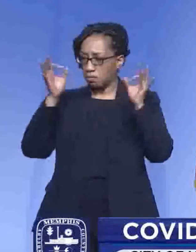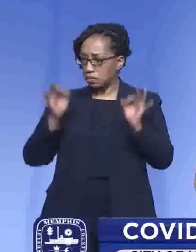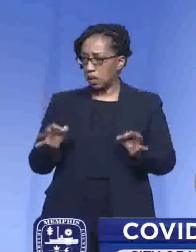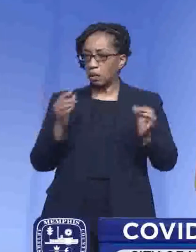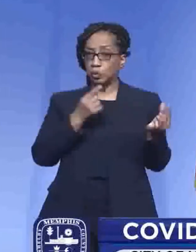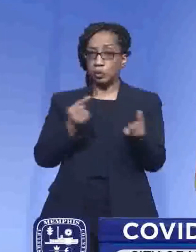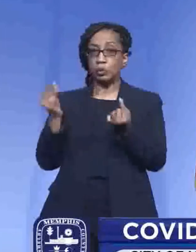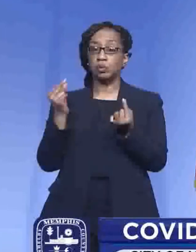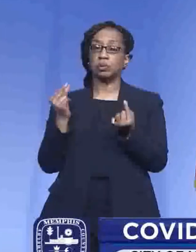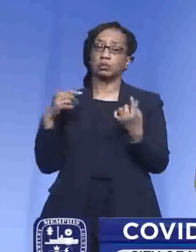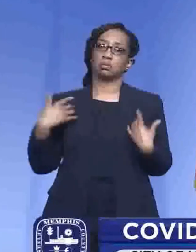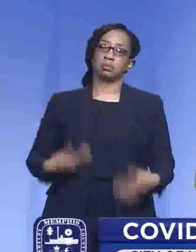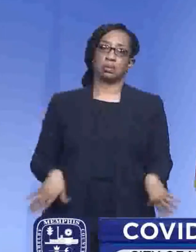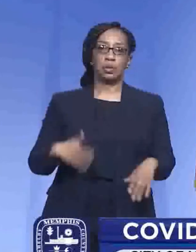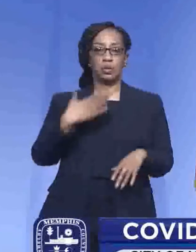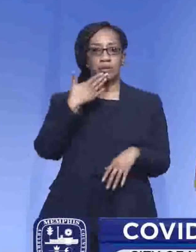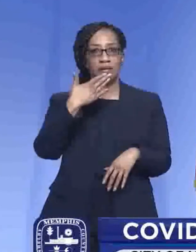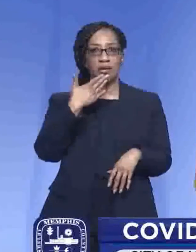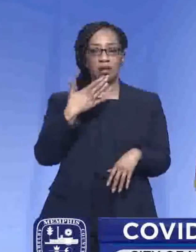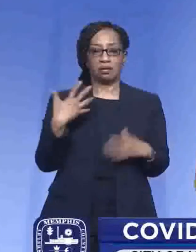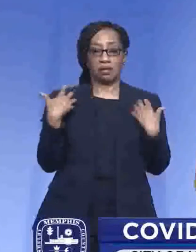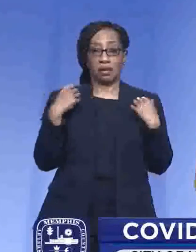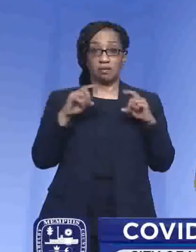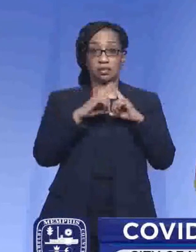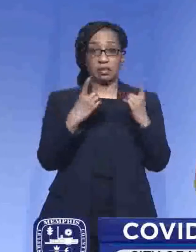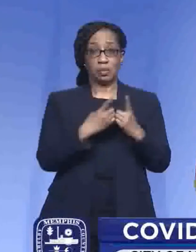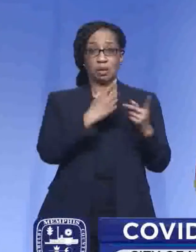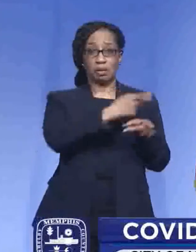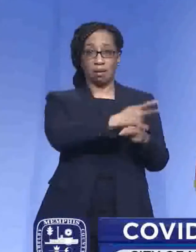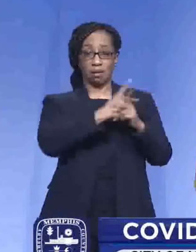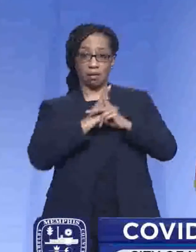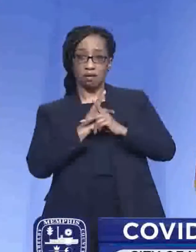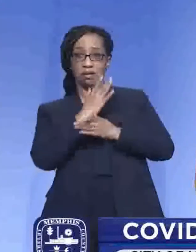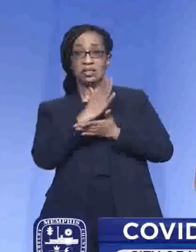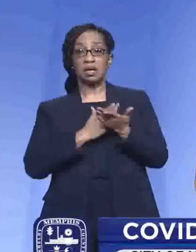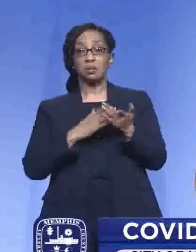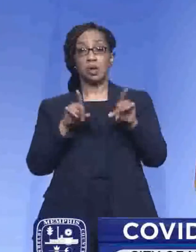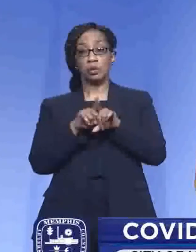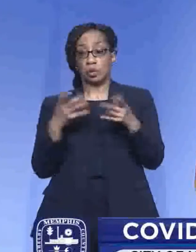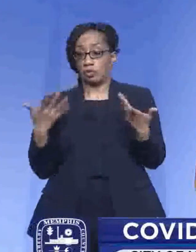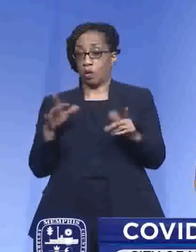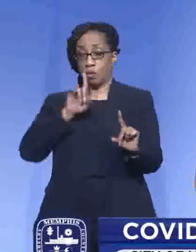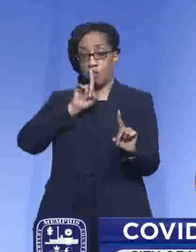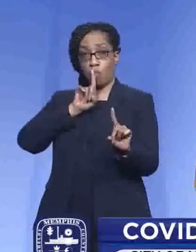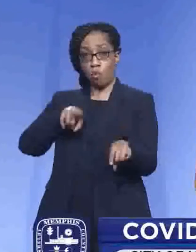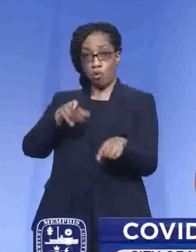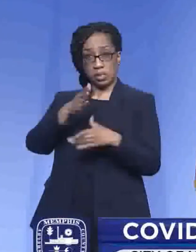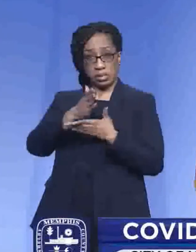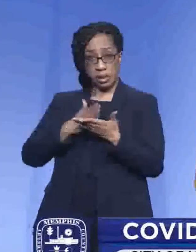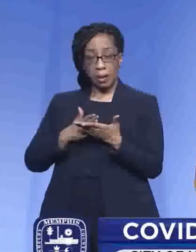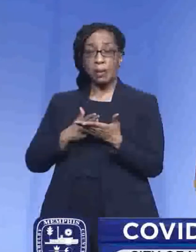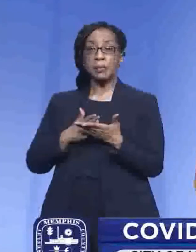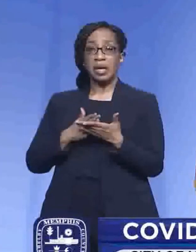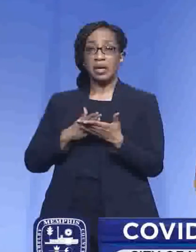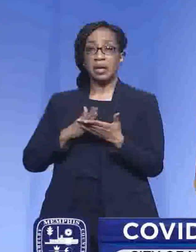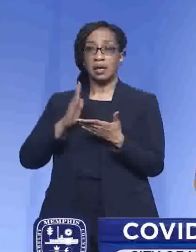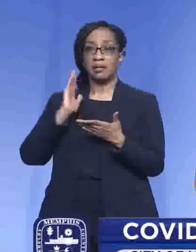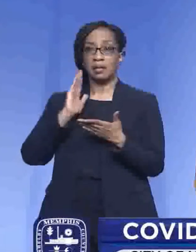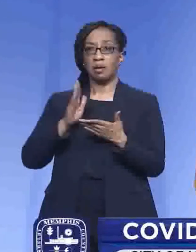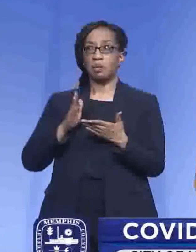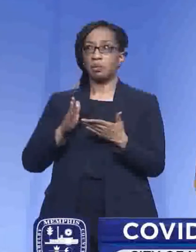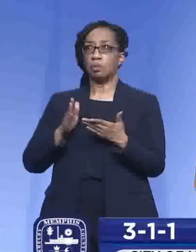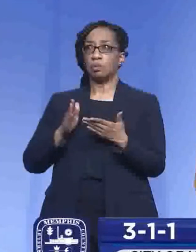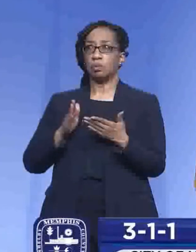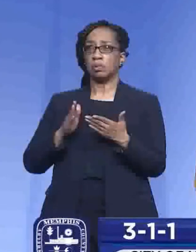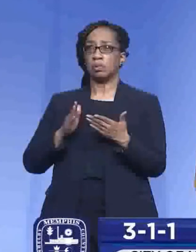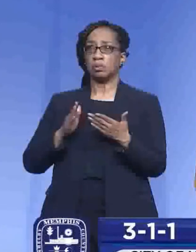we're thankful, and again, the health department has loaned us those. We have some on order for ourselves, so we will get up eventually to about 20